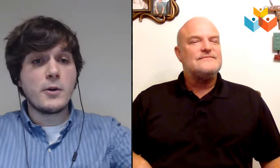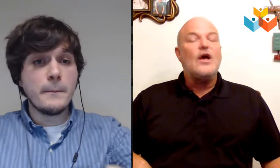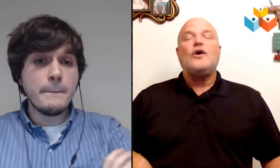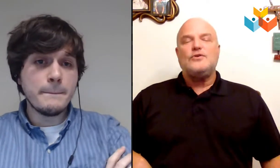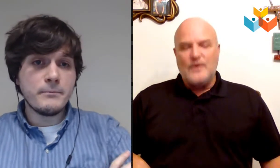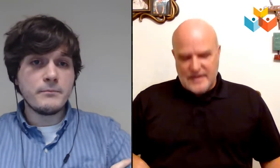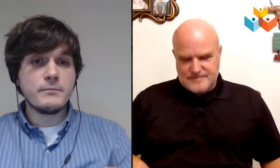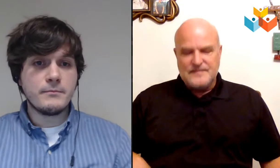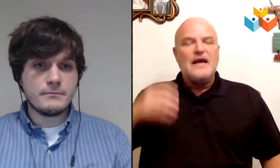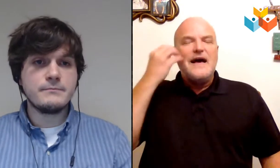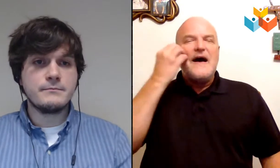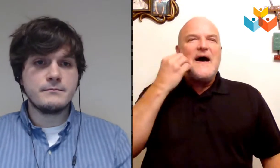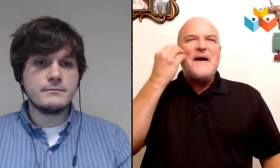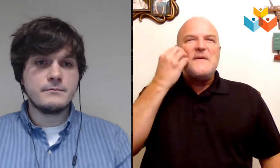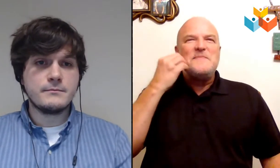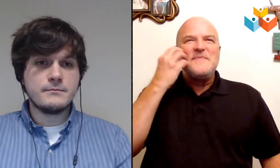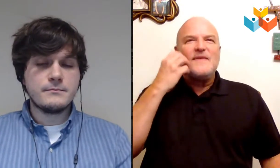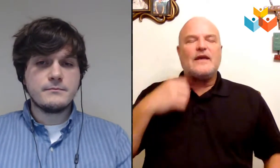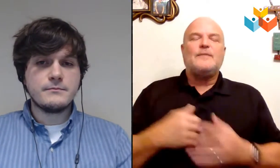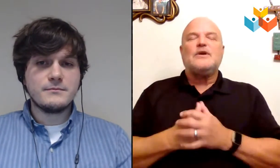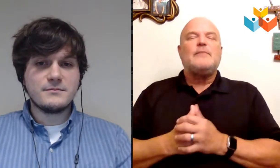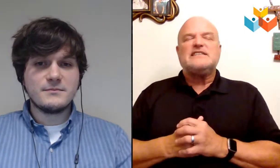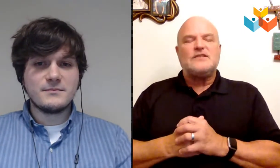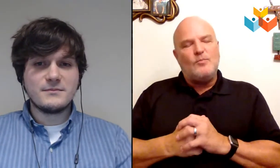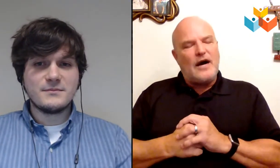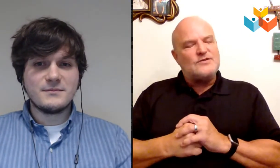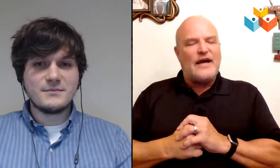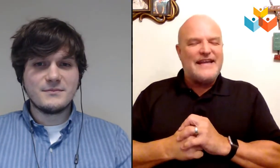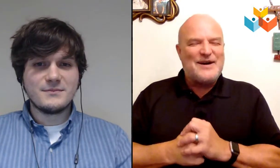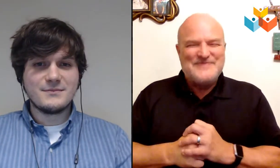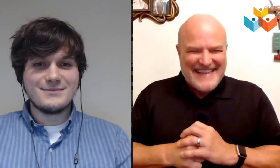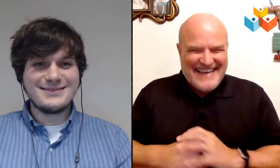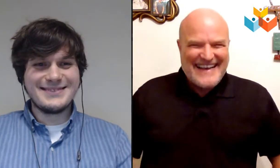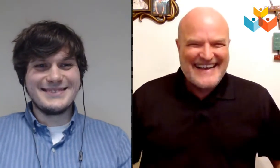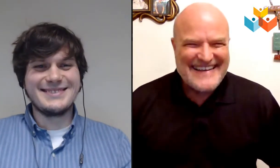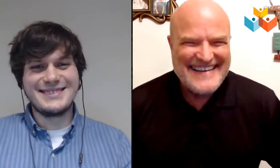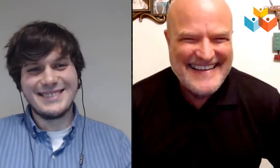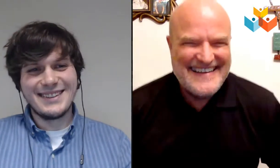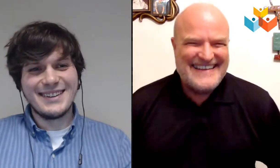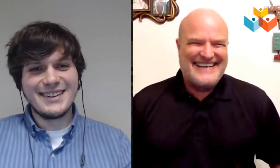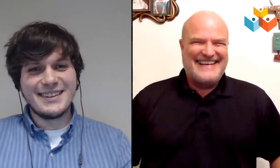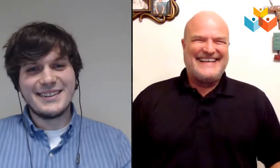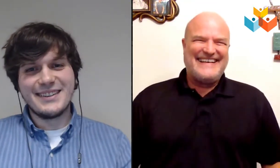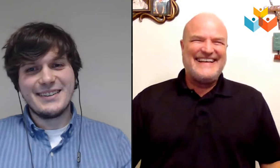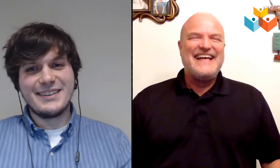"You're welcome." You're welcome. Okay, I'm getting on my soapbox right now.